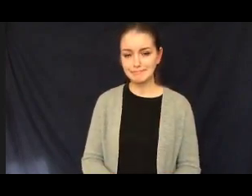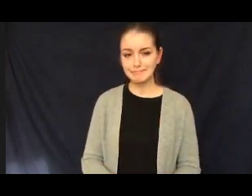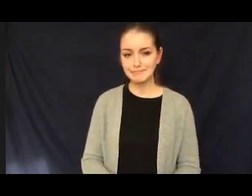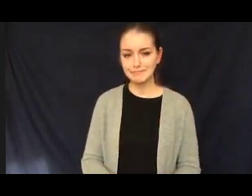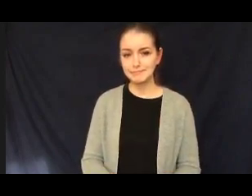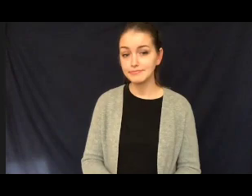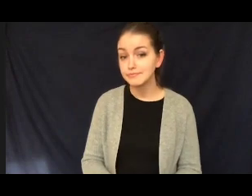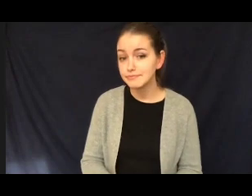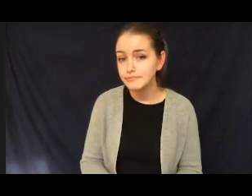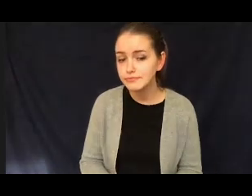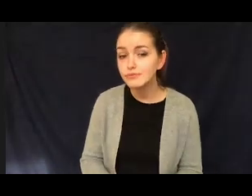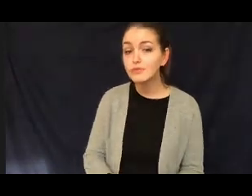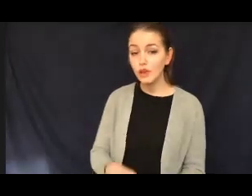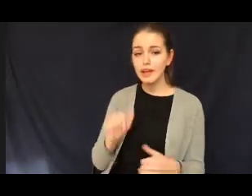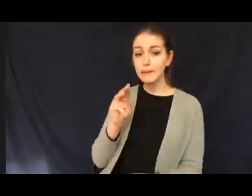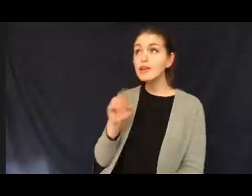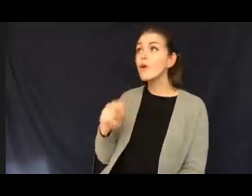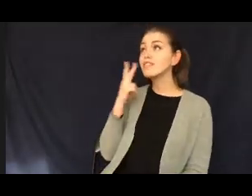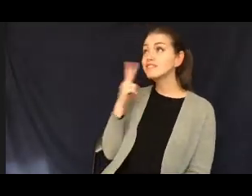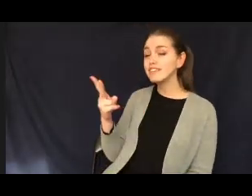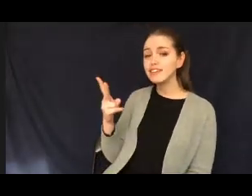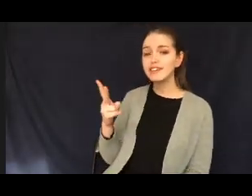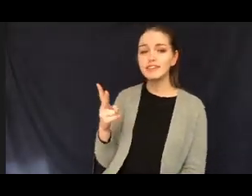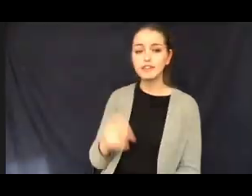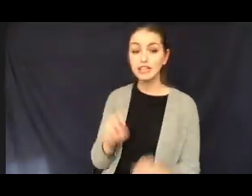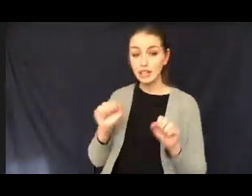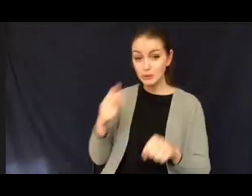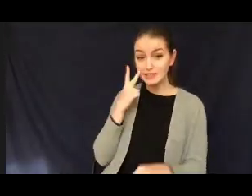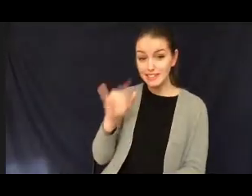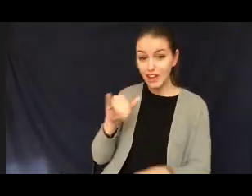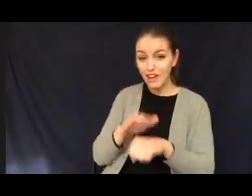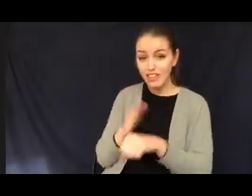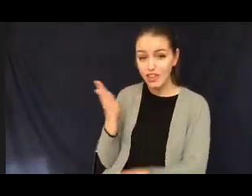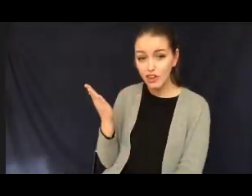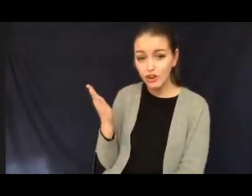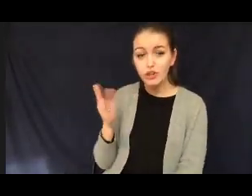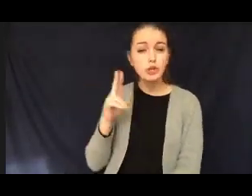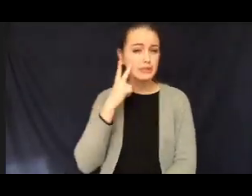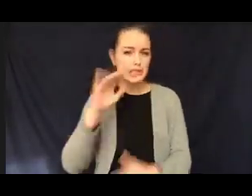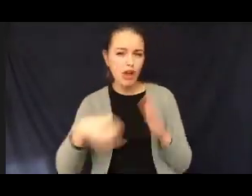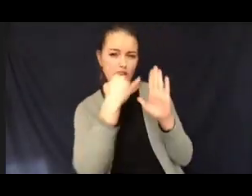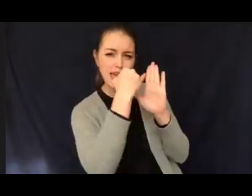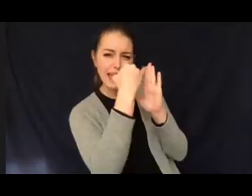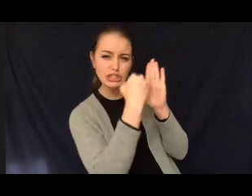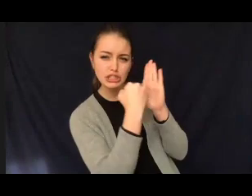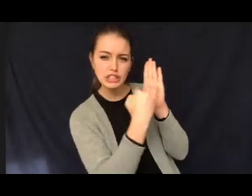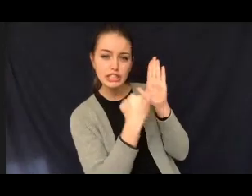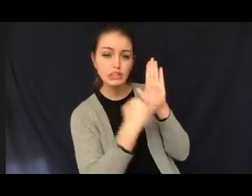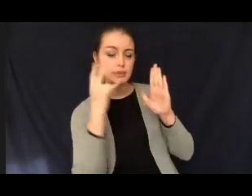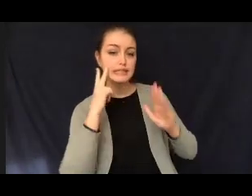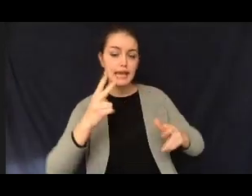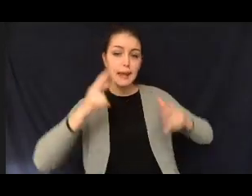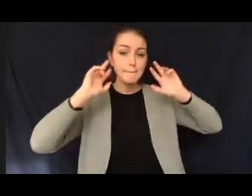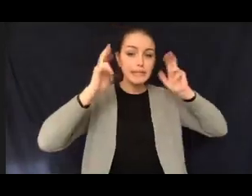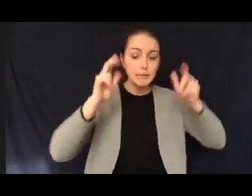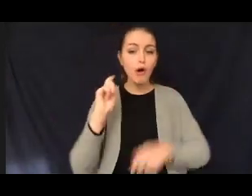Yeah, this gives a Well, little there you better go. perspective. Can you see those on there, you guys? So see the etching, so up there's basketball, tennis on the